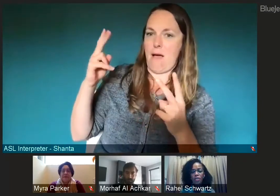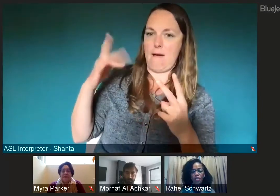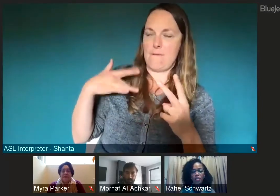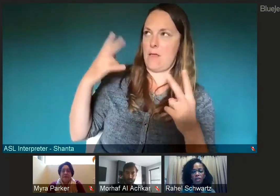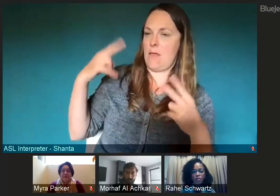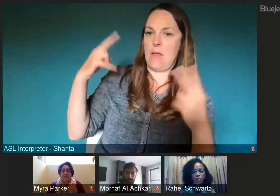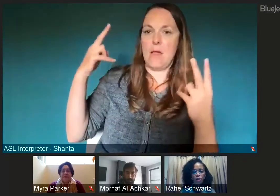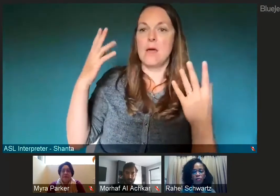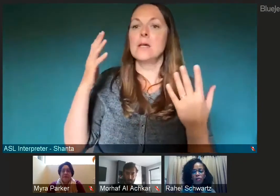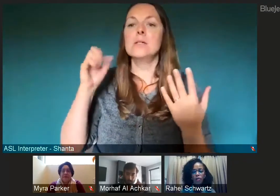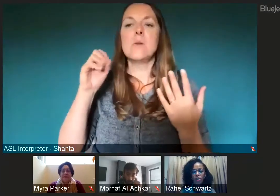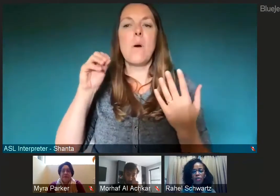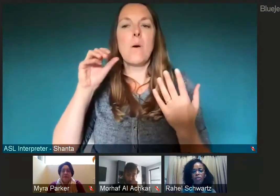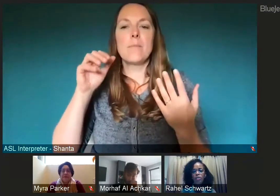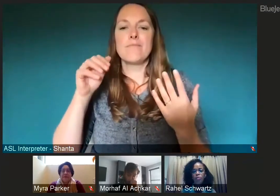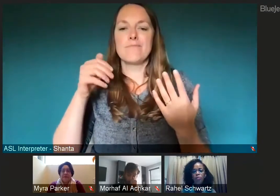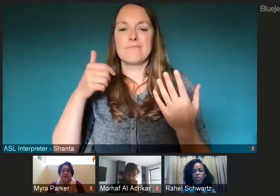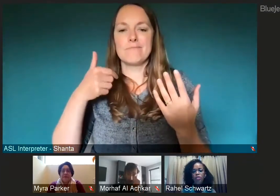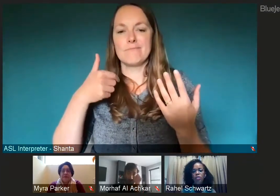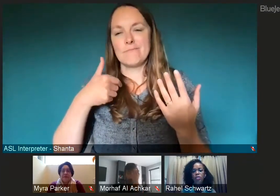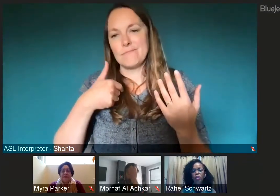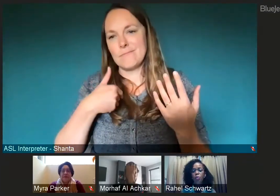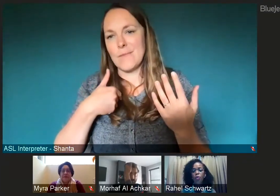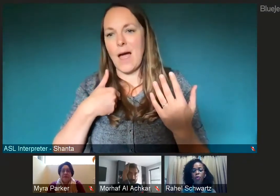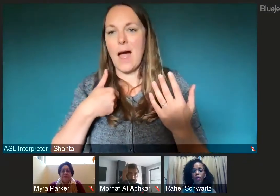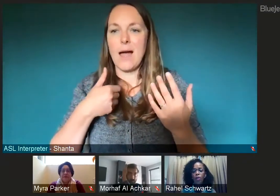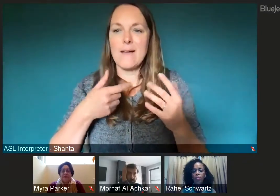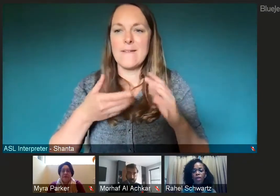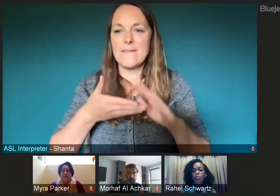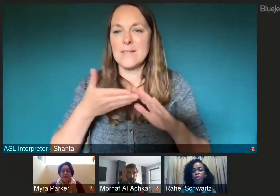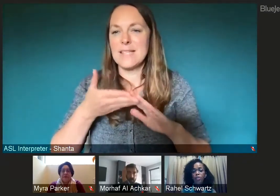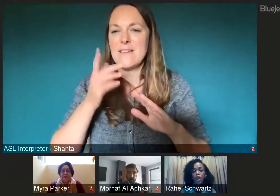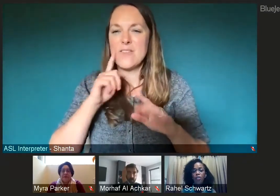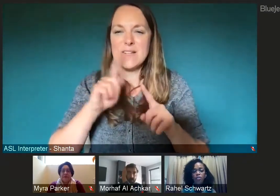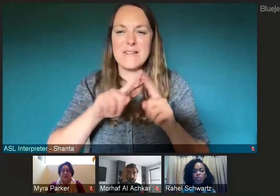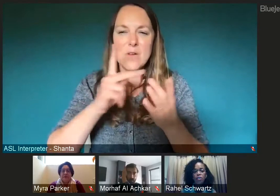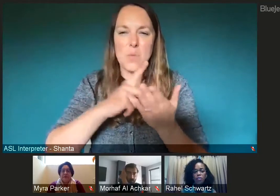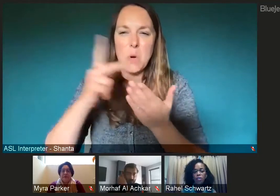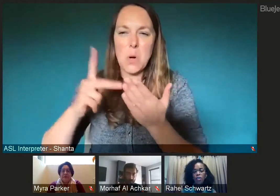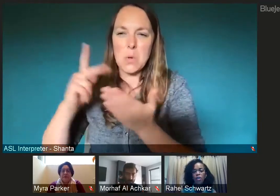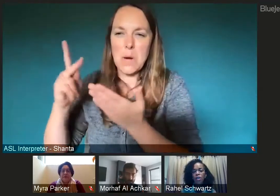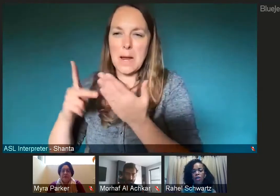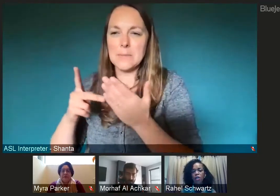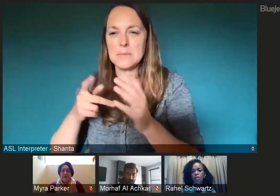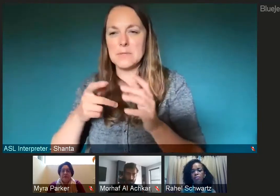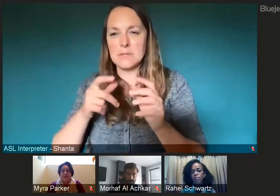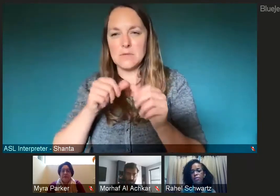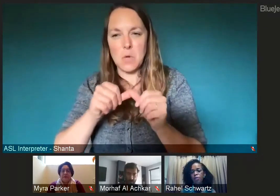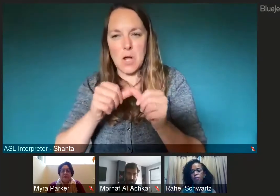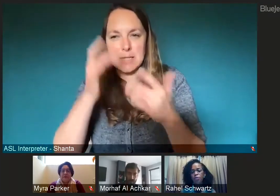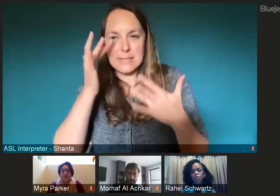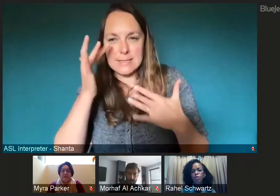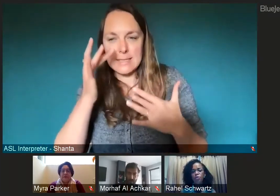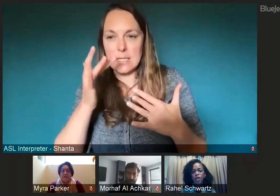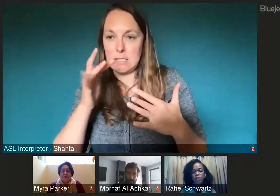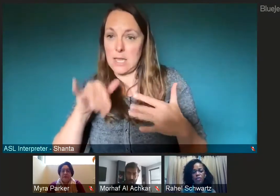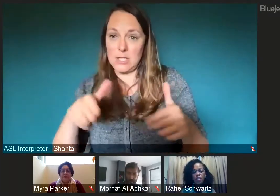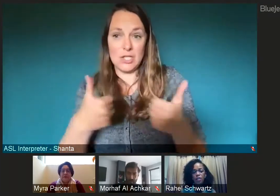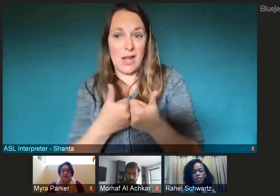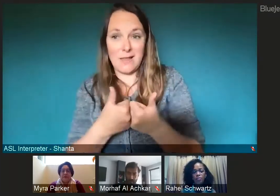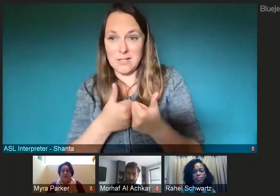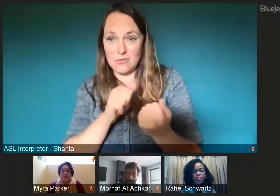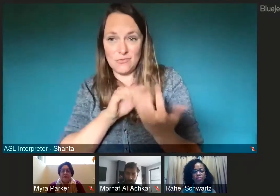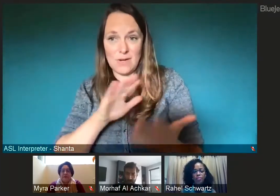as a facilitator for different chronic disease prevention programs, have been challenging, to